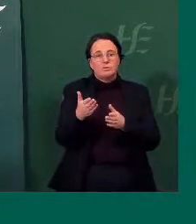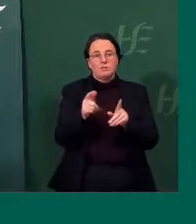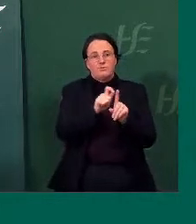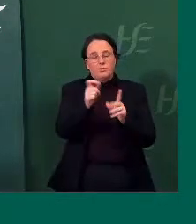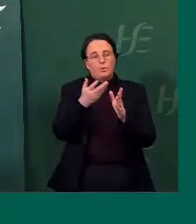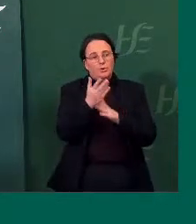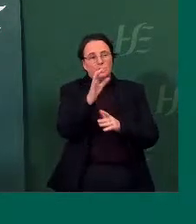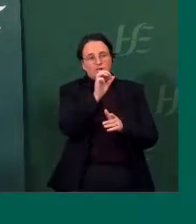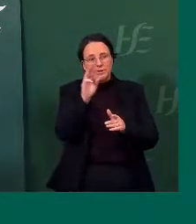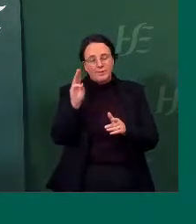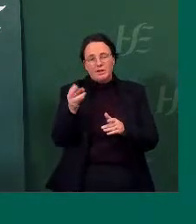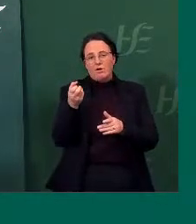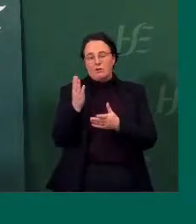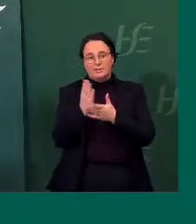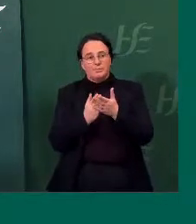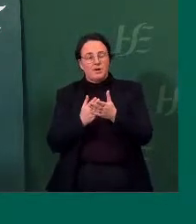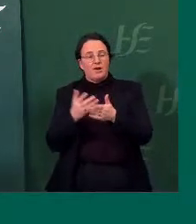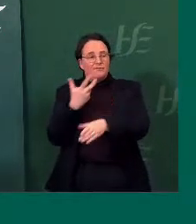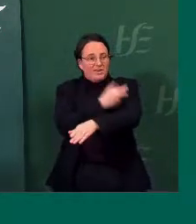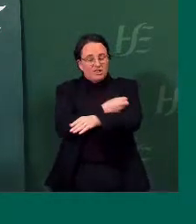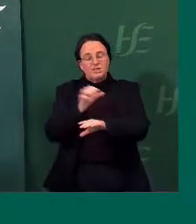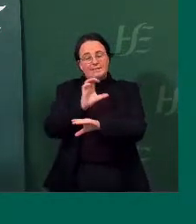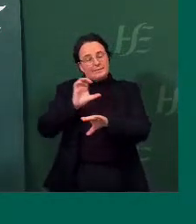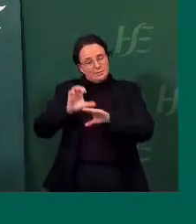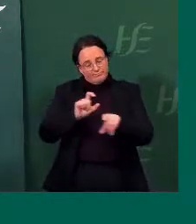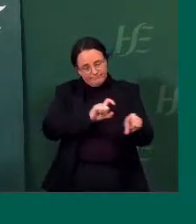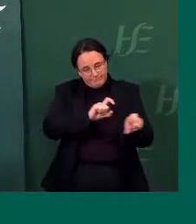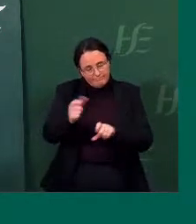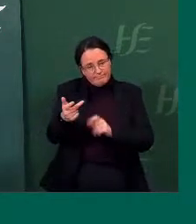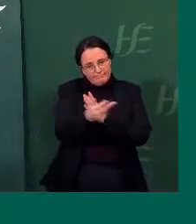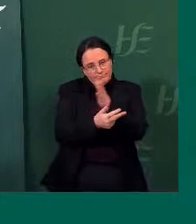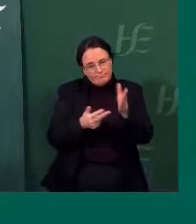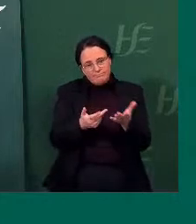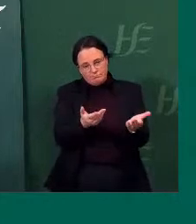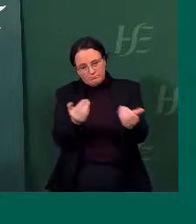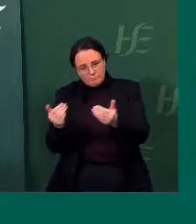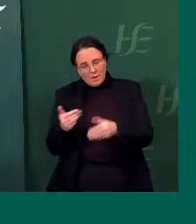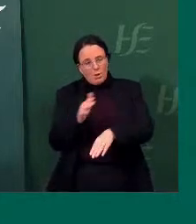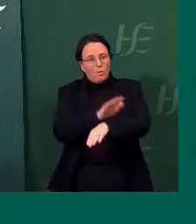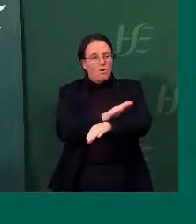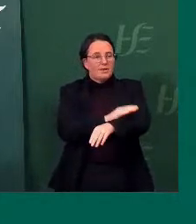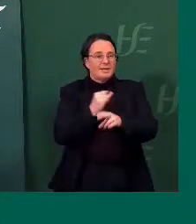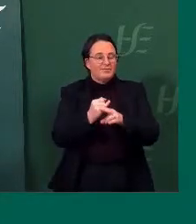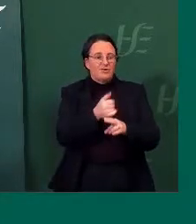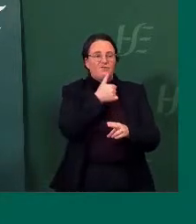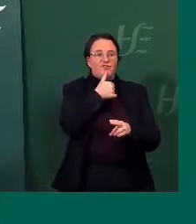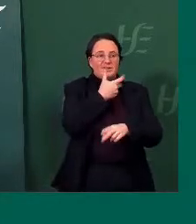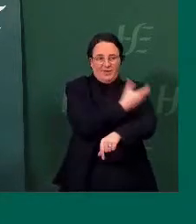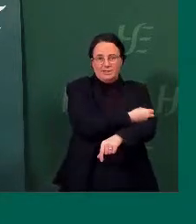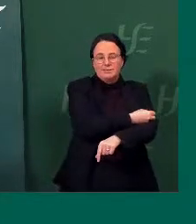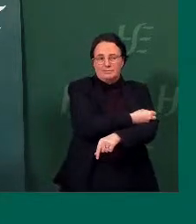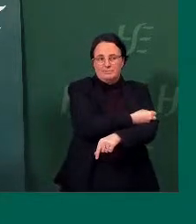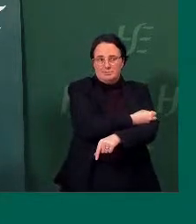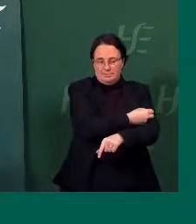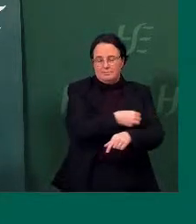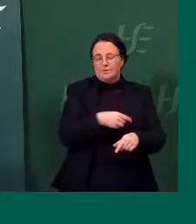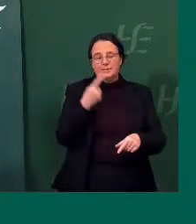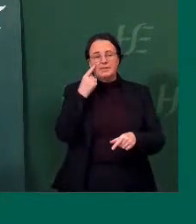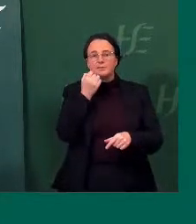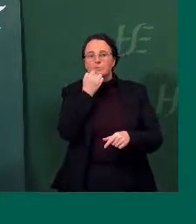GP, or indeed some of our vaccinator centres are still promoting walk-ins for your primary vaccination. And we're still seeing